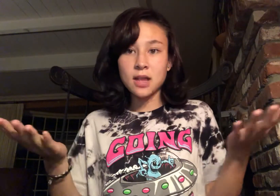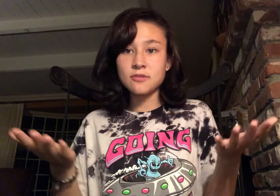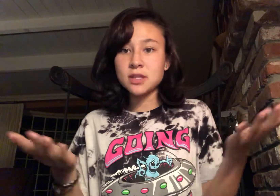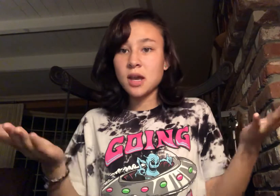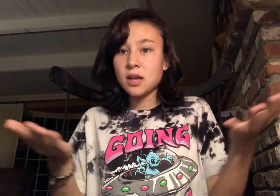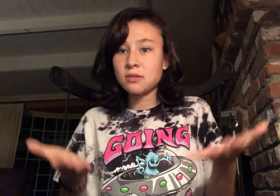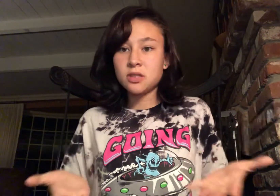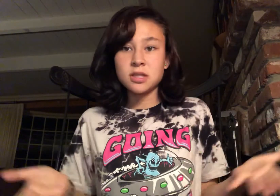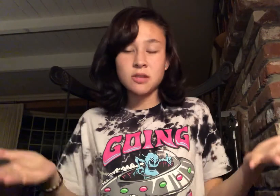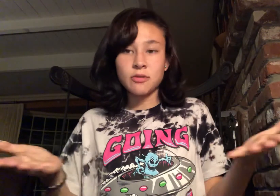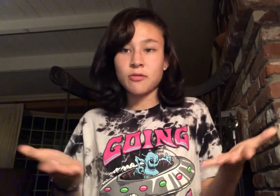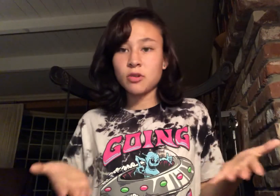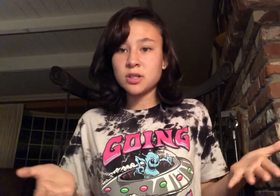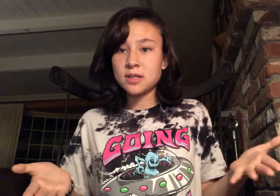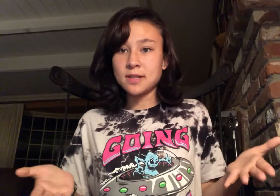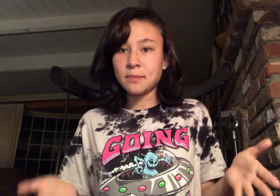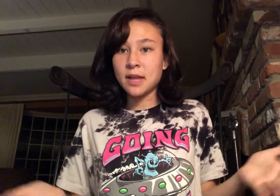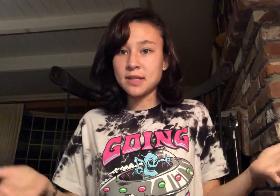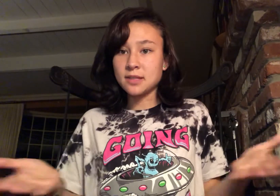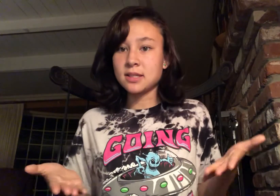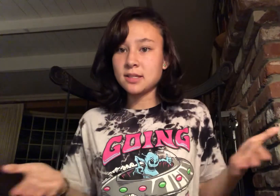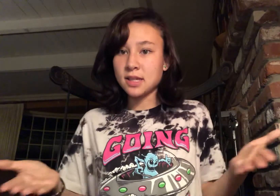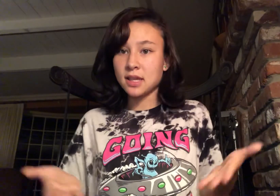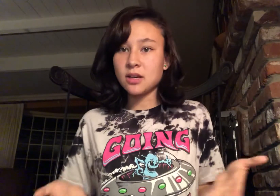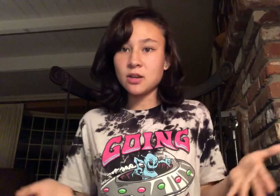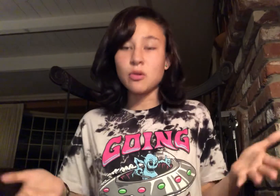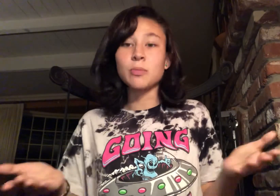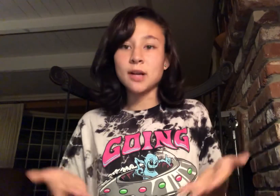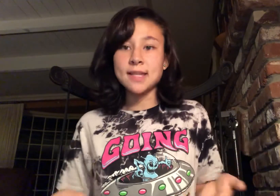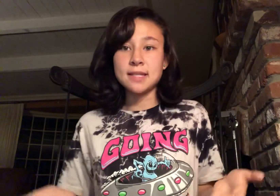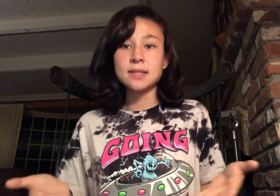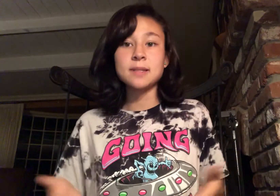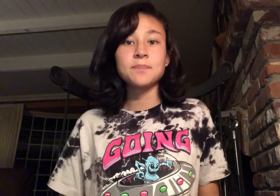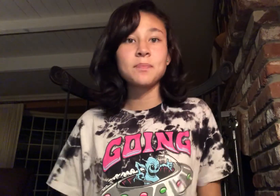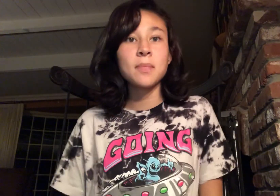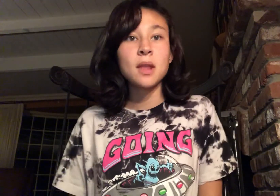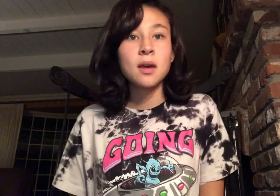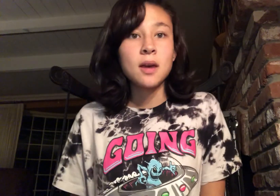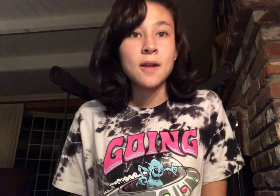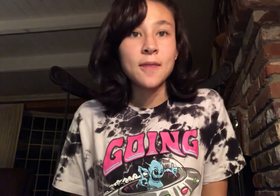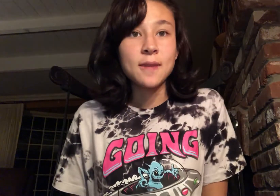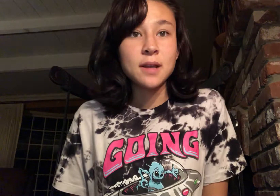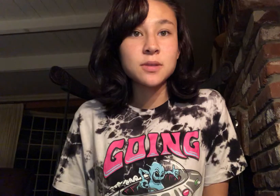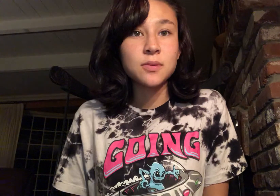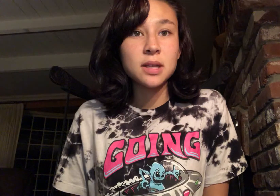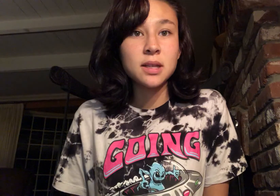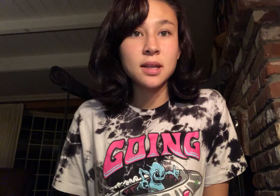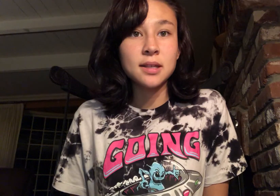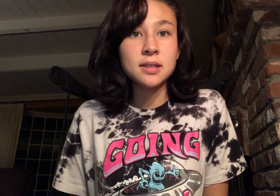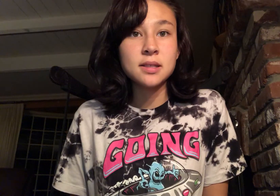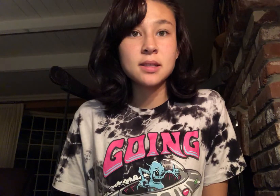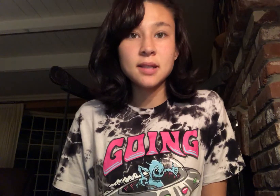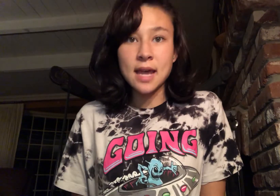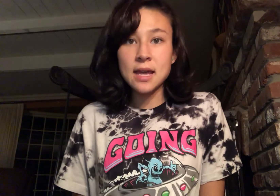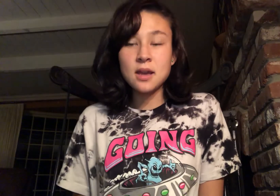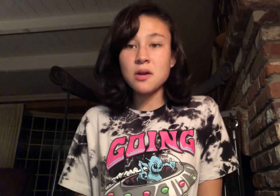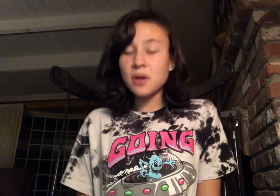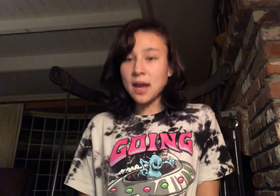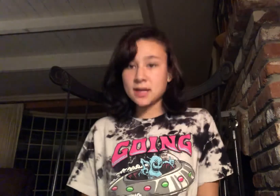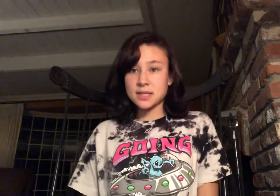fives. You're just referring to this place. So this is here or present. The next one is today, and it's the